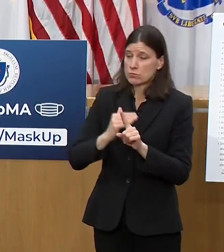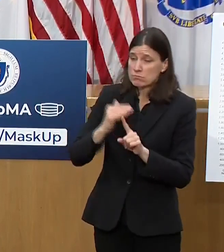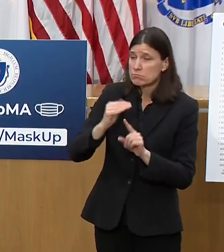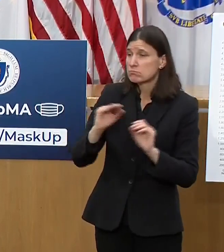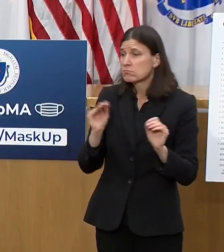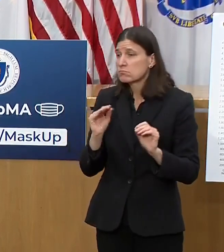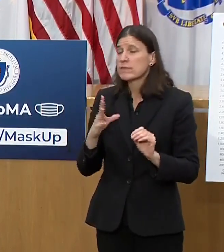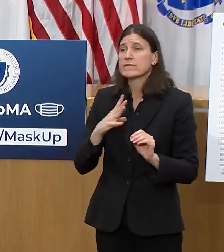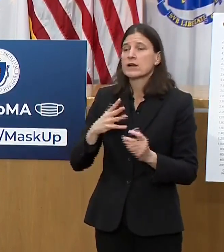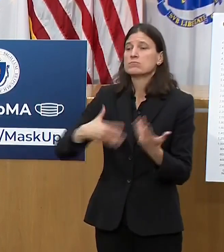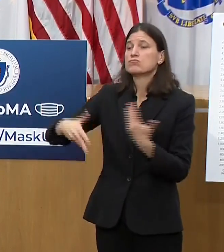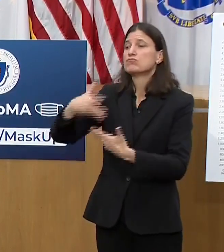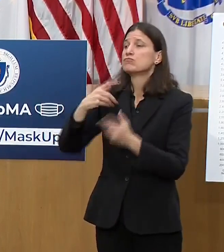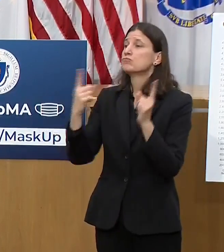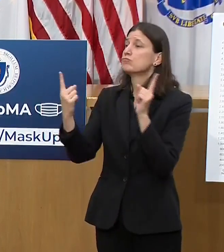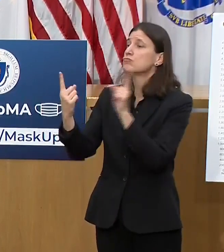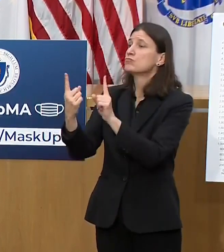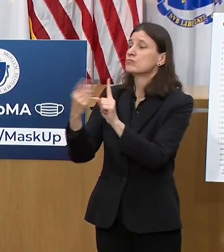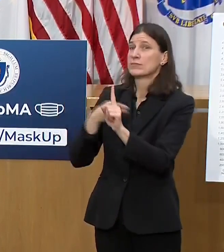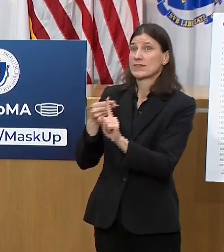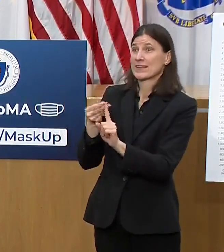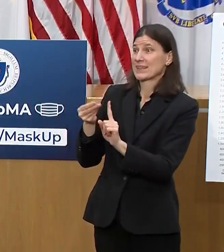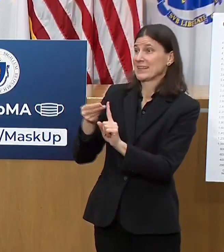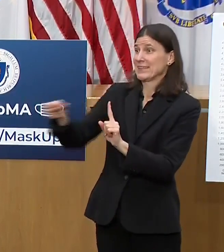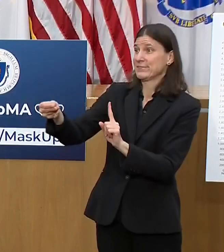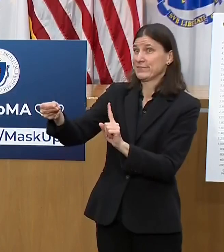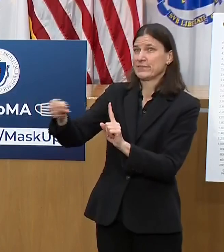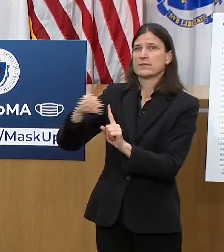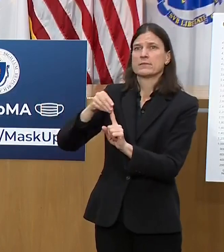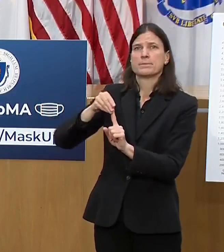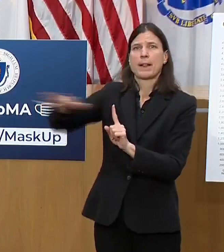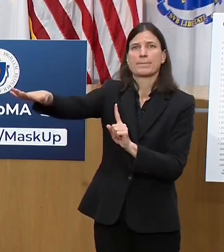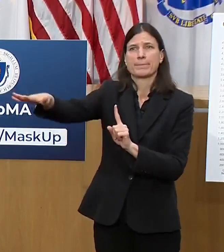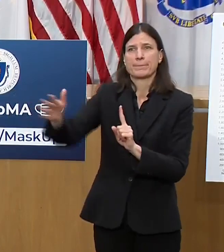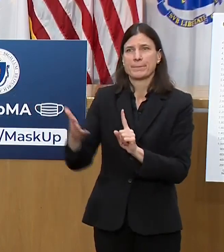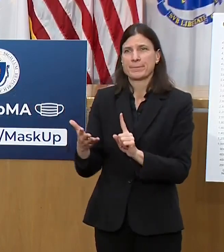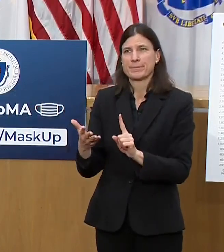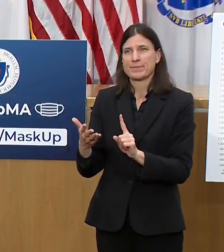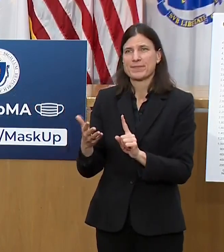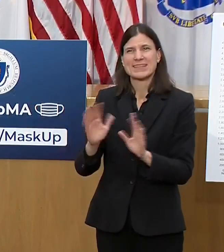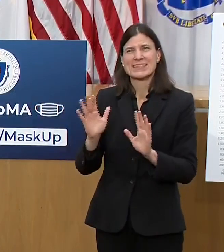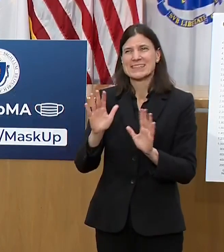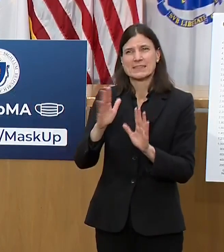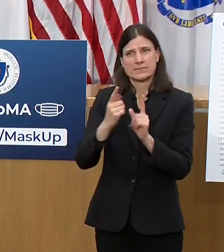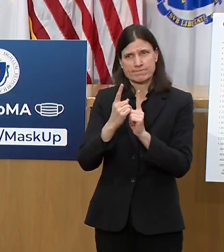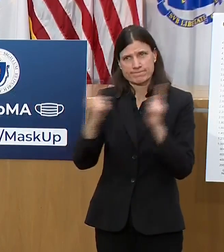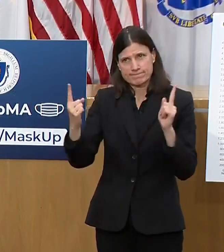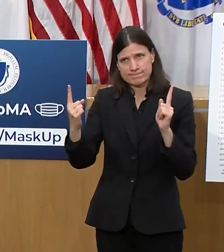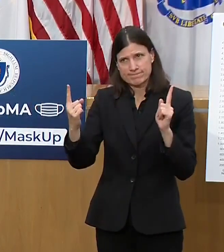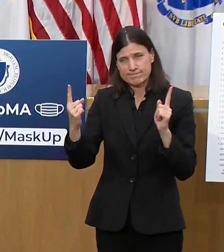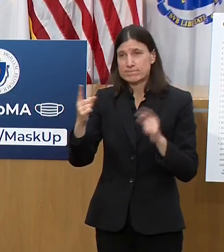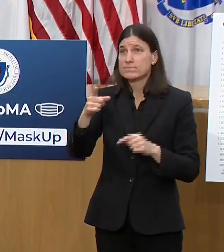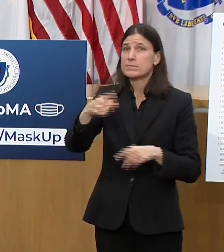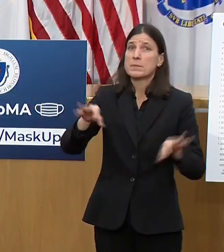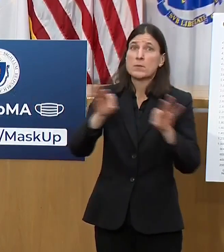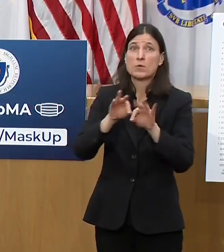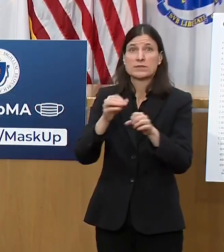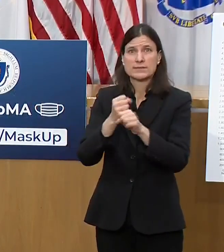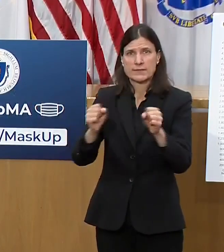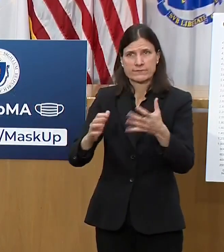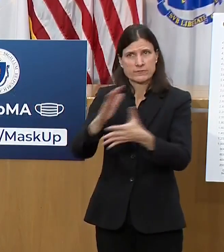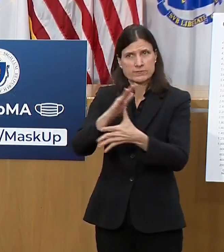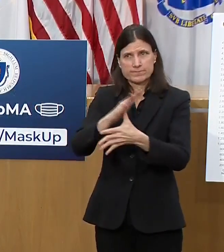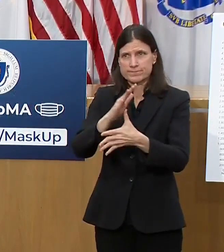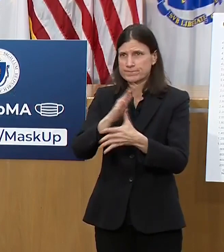all of the preventative measures. And that is so critical for all of us to remain safe and to be healthy, and to be able